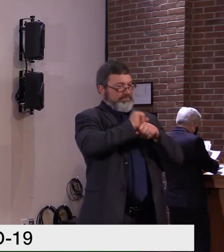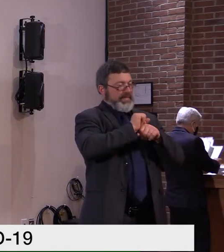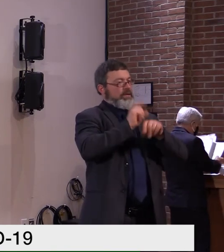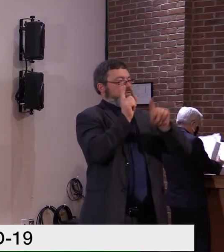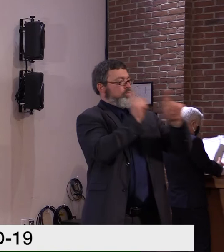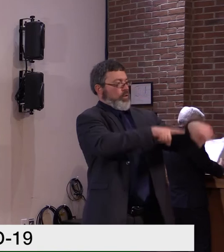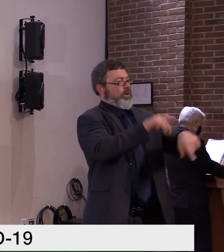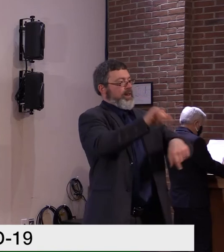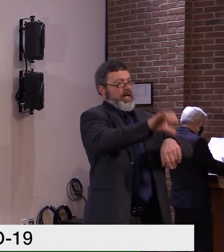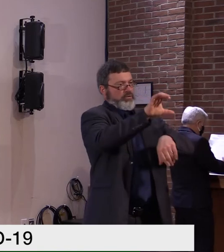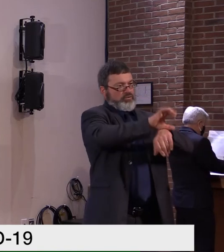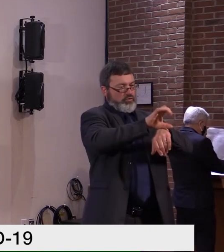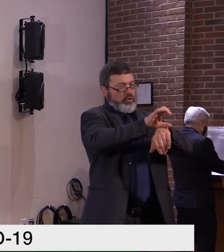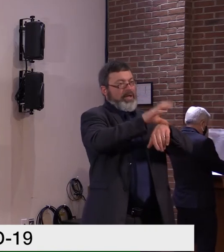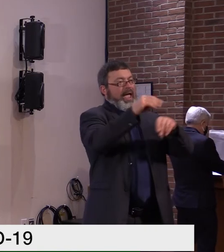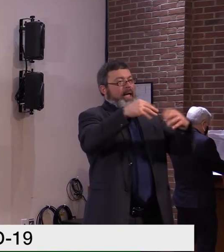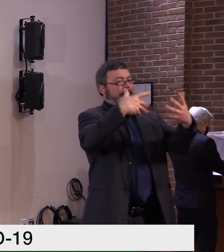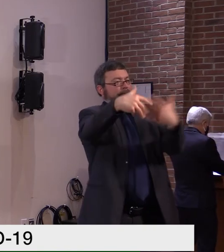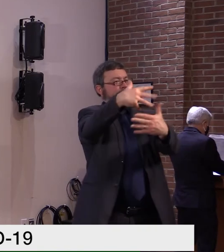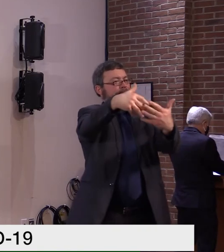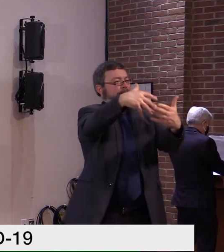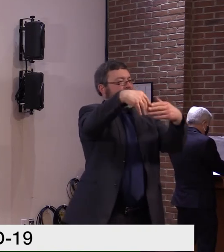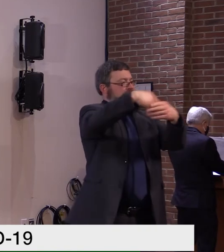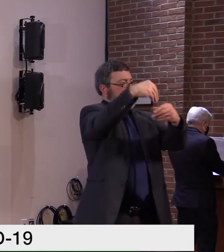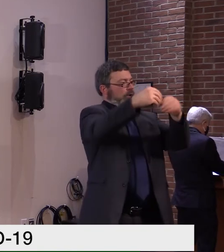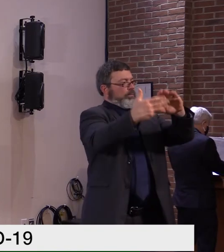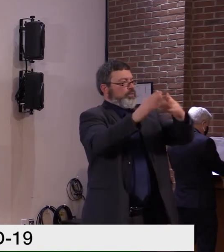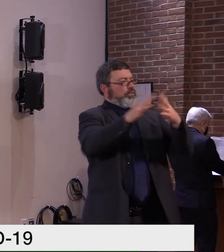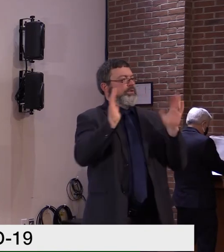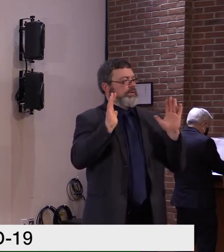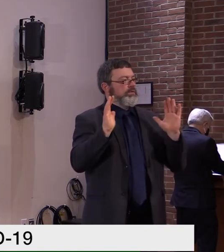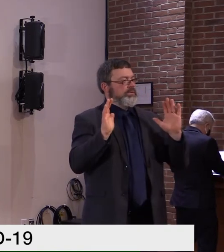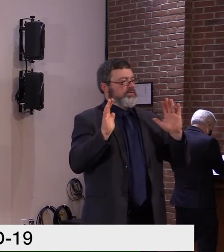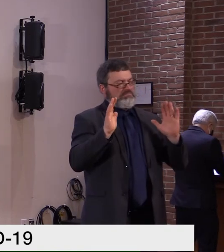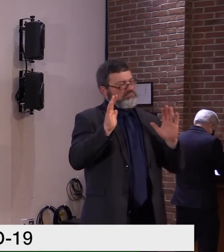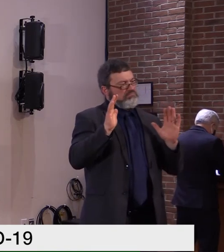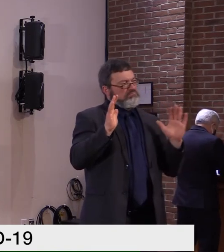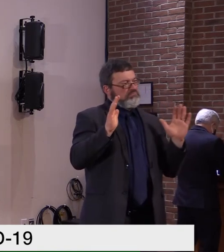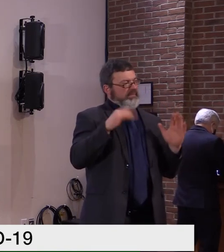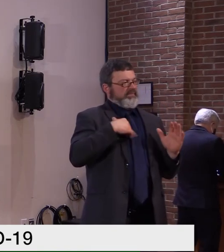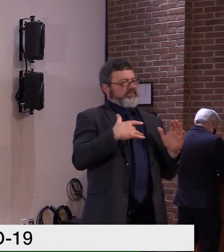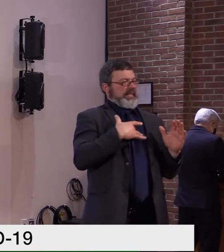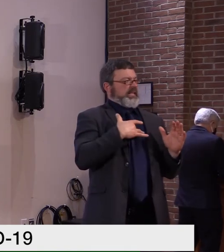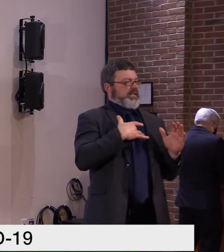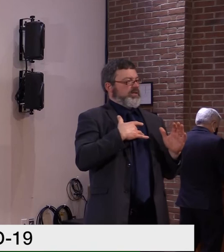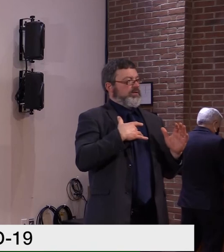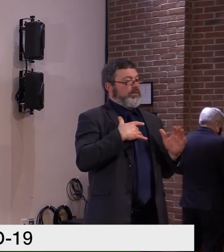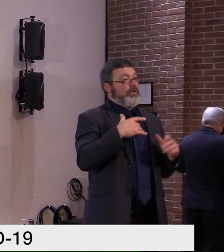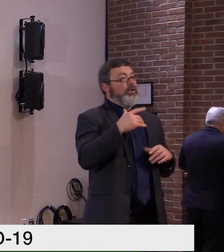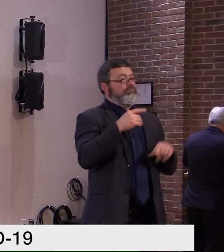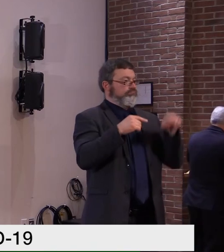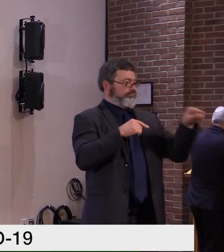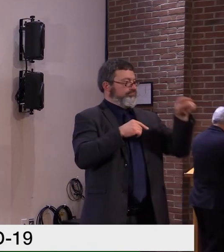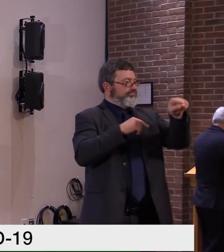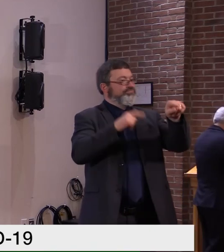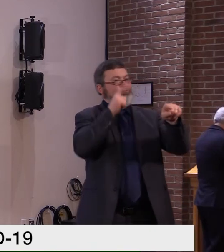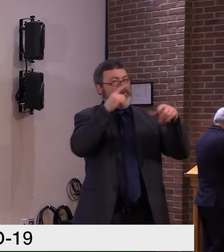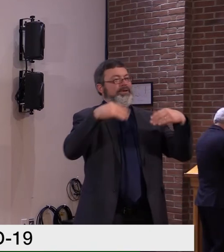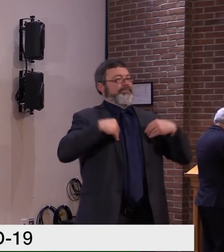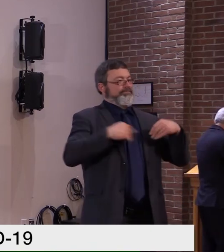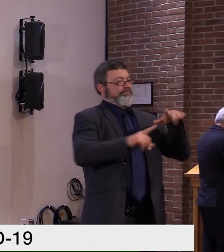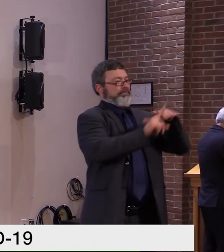community, that we are well aware of who has a positive test. We're well aware of